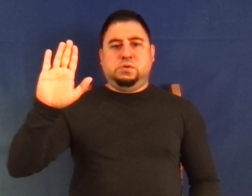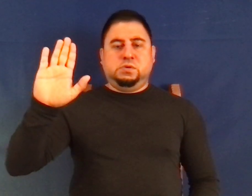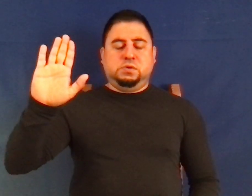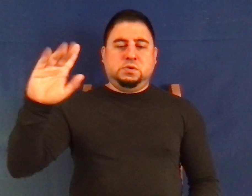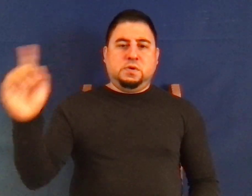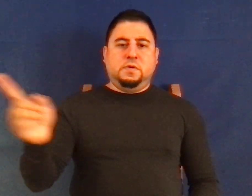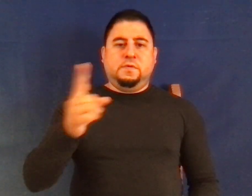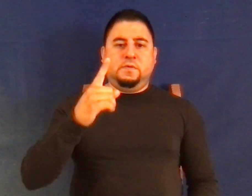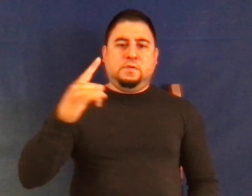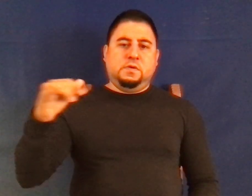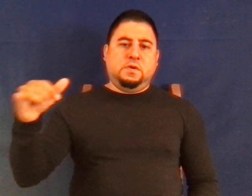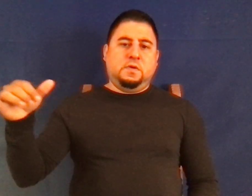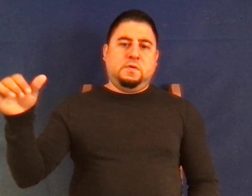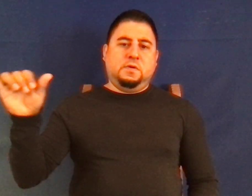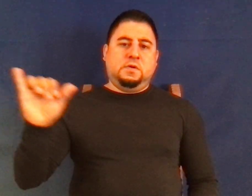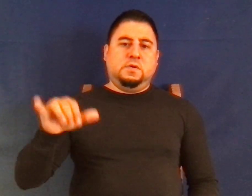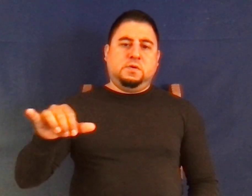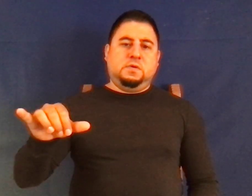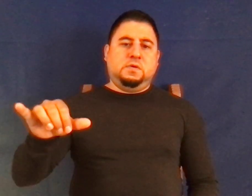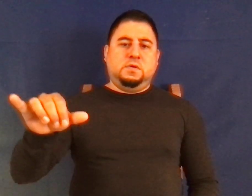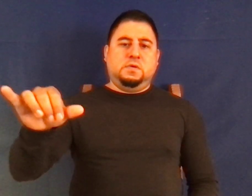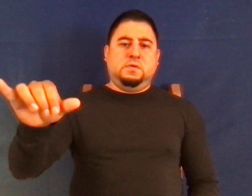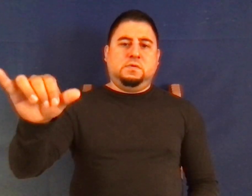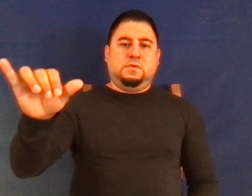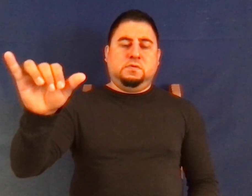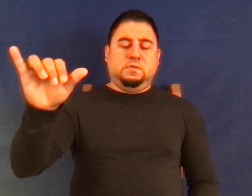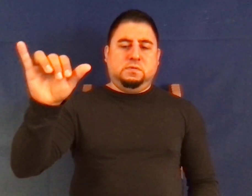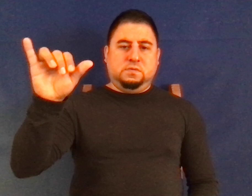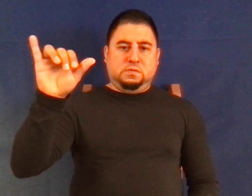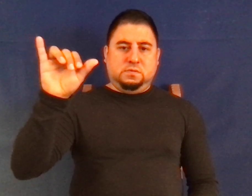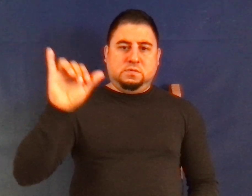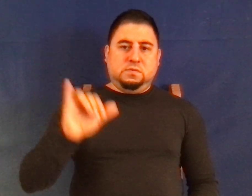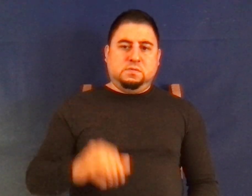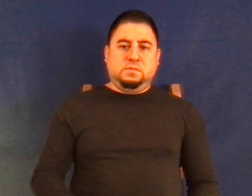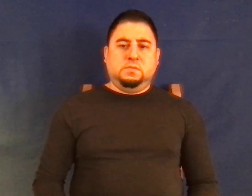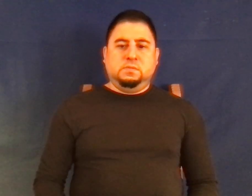yours forever and ever.